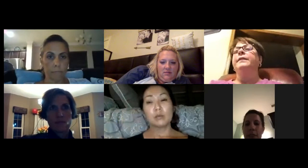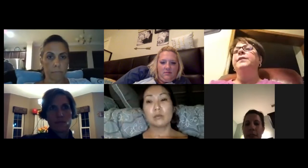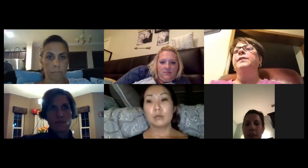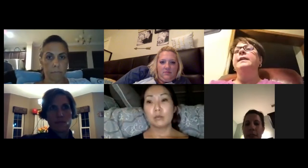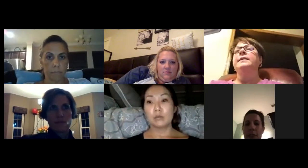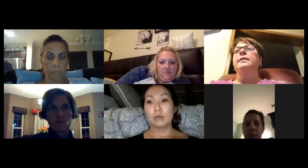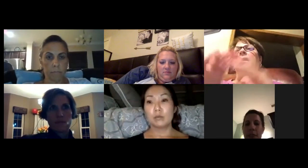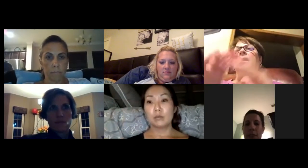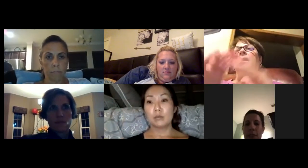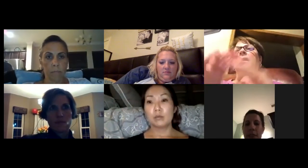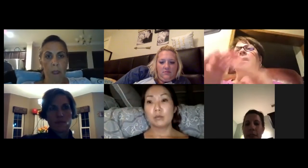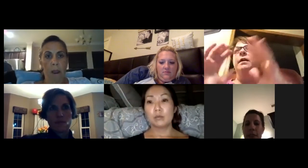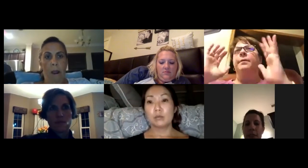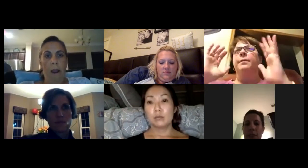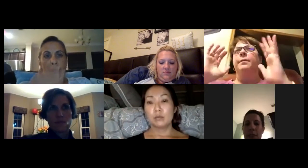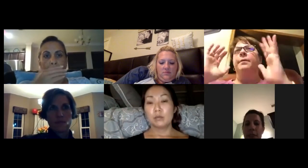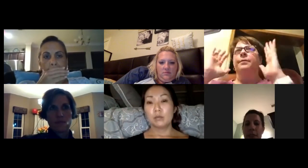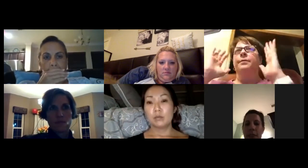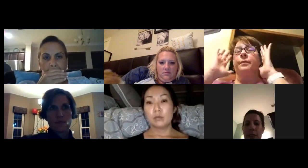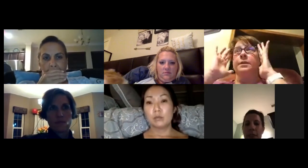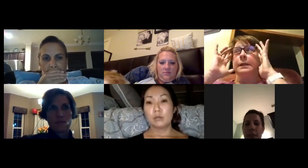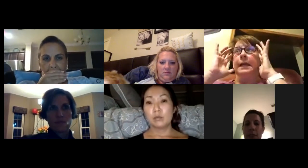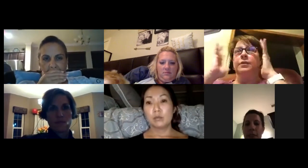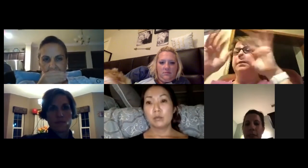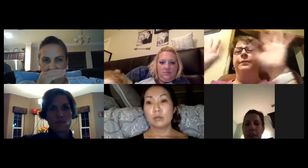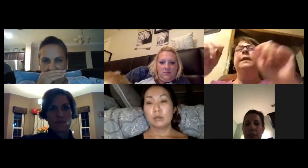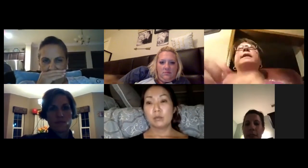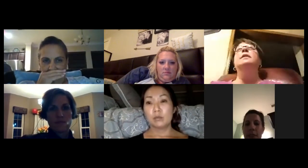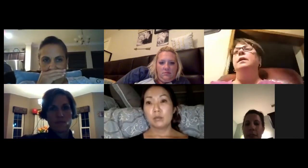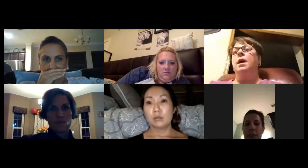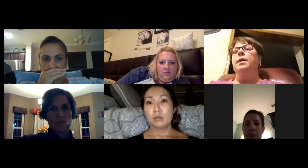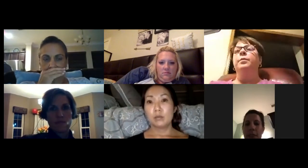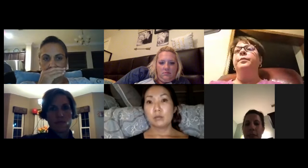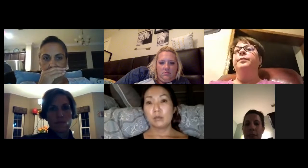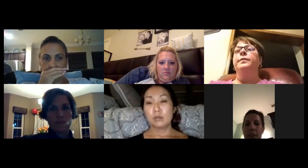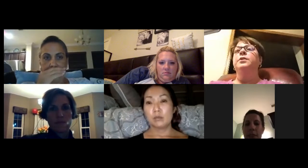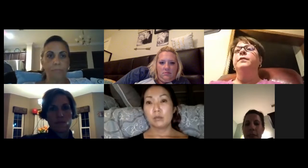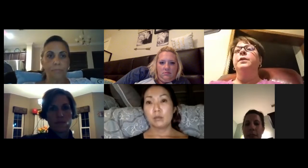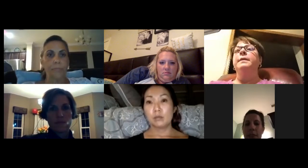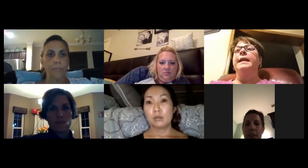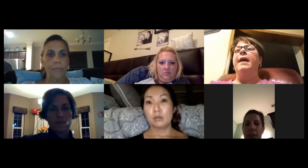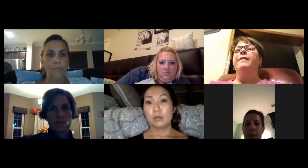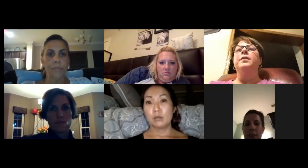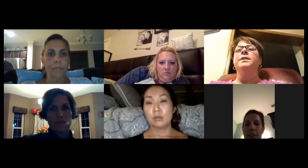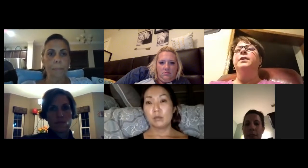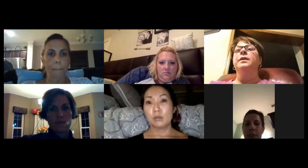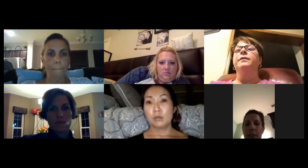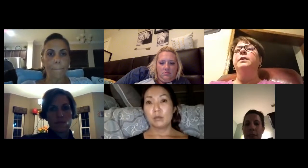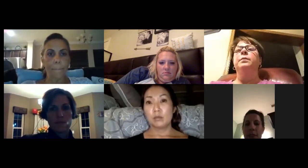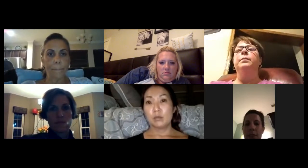guys need us again just for kicks, because you've only been on a half hour, so if you think, oh,